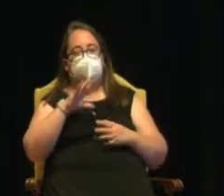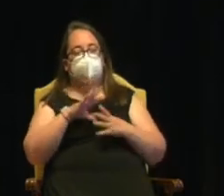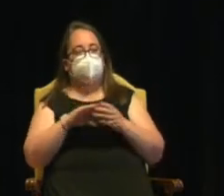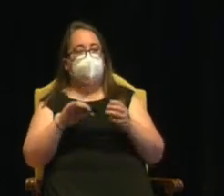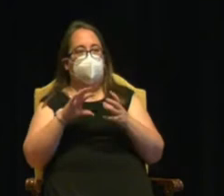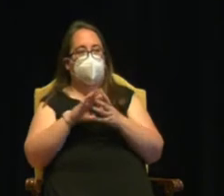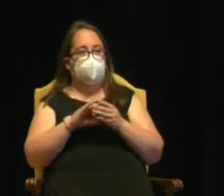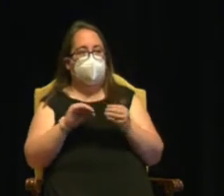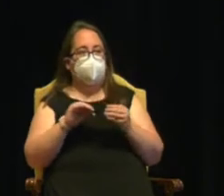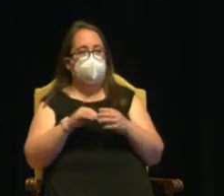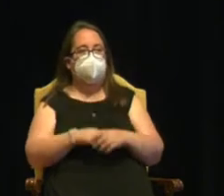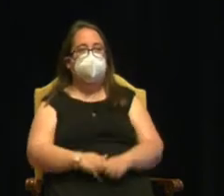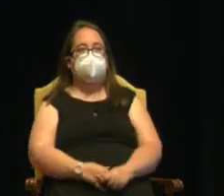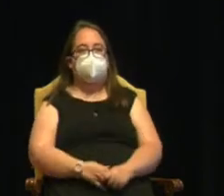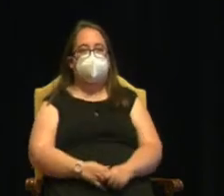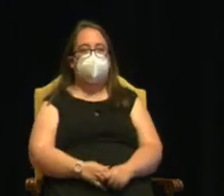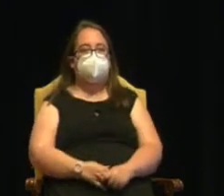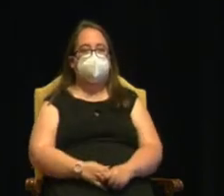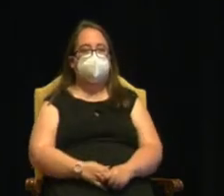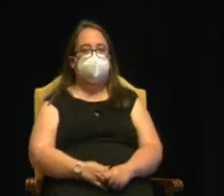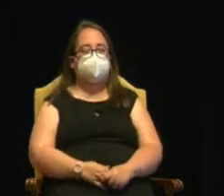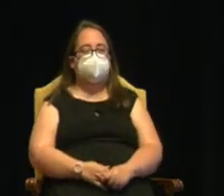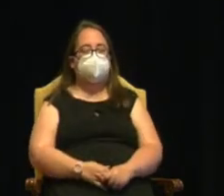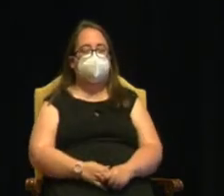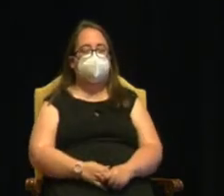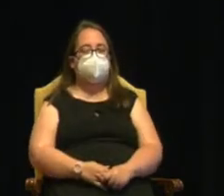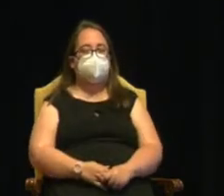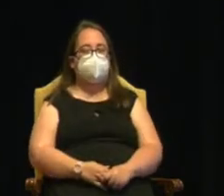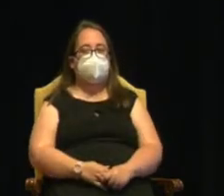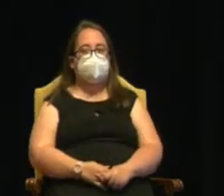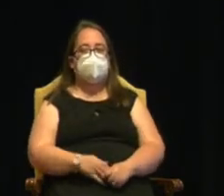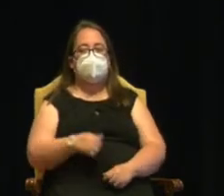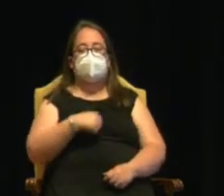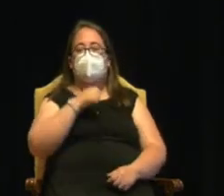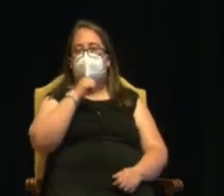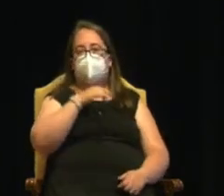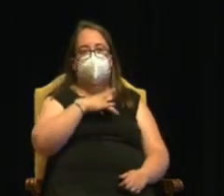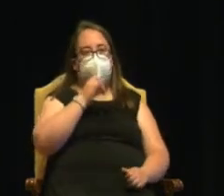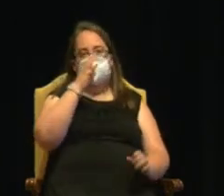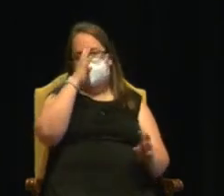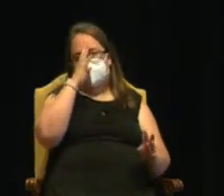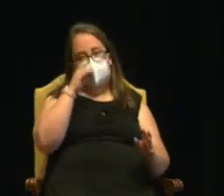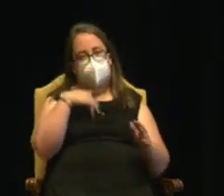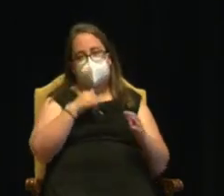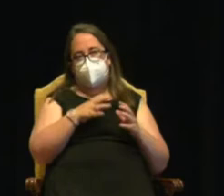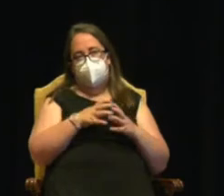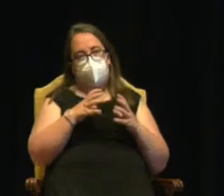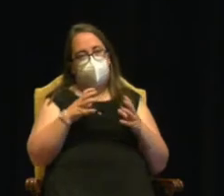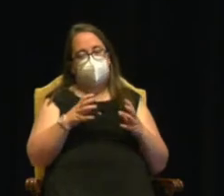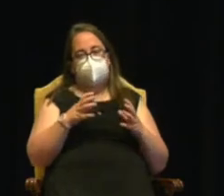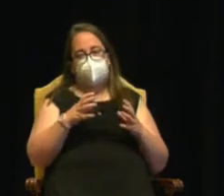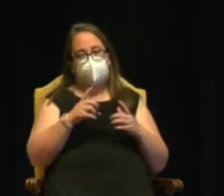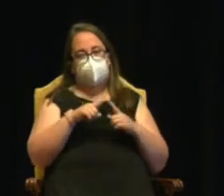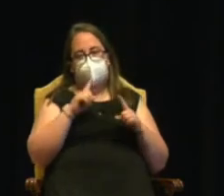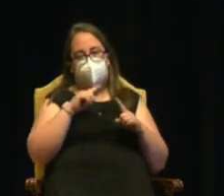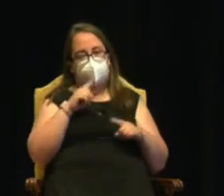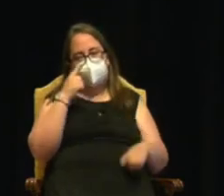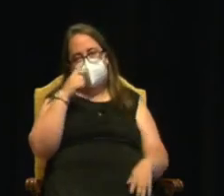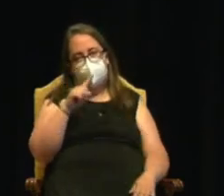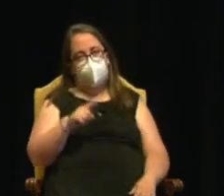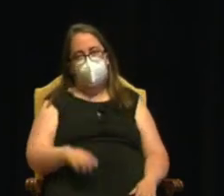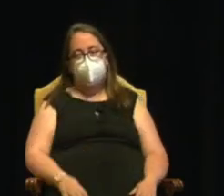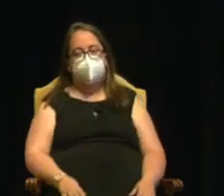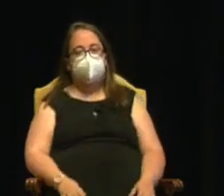So I don't really feel that fiction has that much to answer for in this